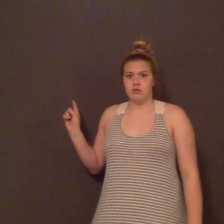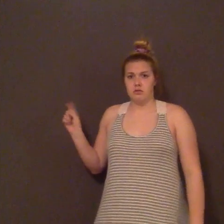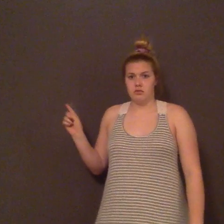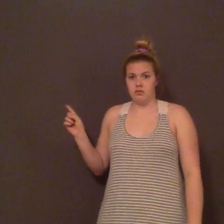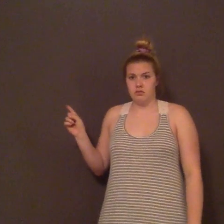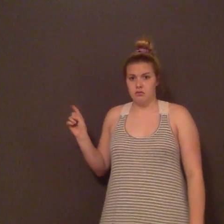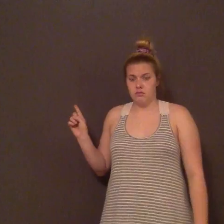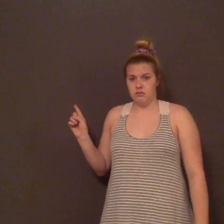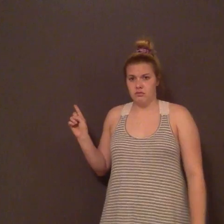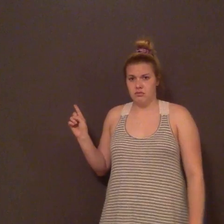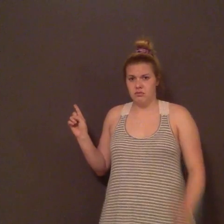Where?